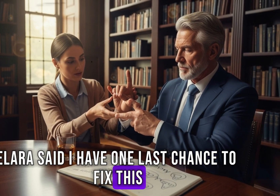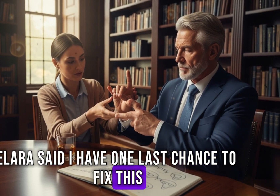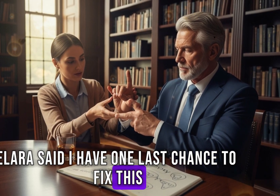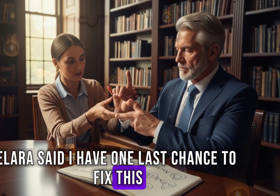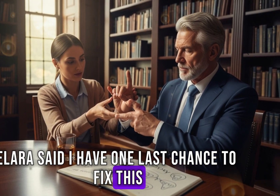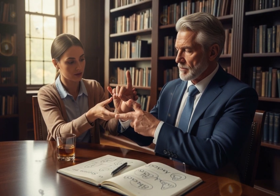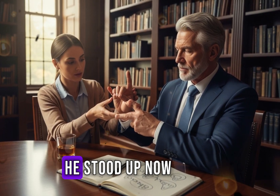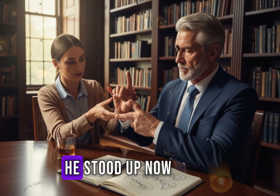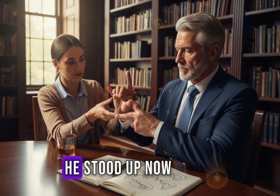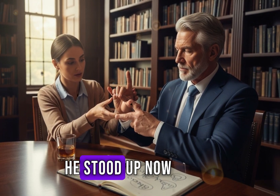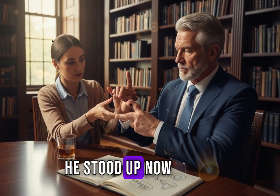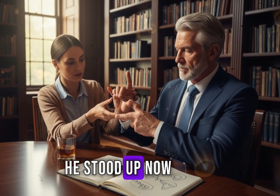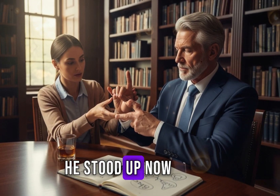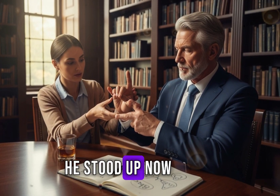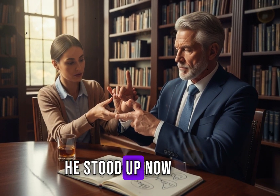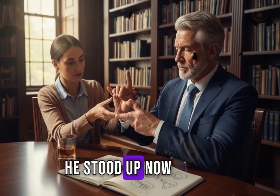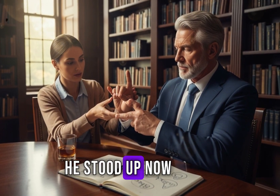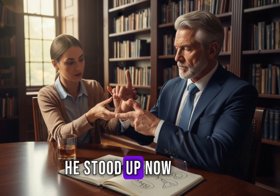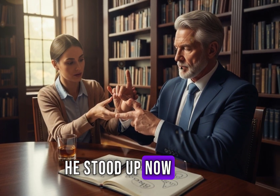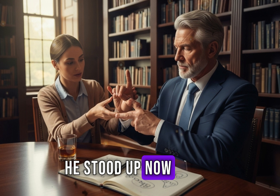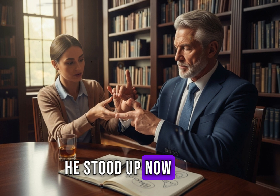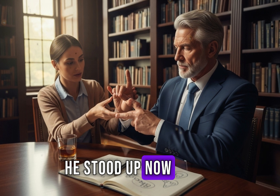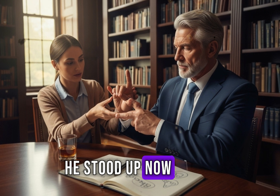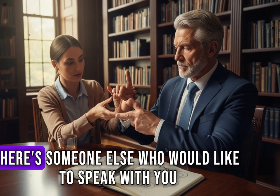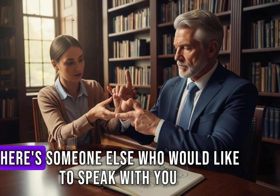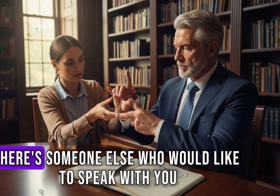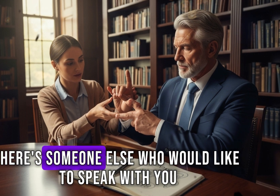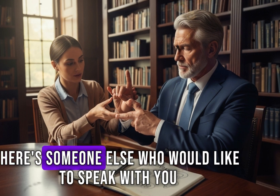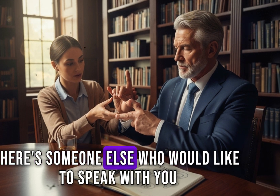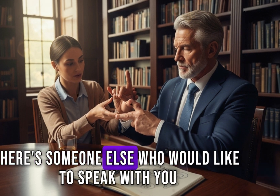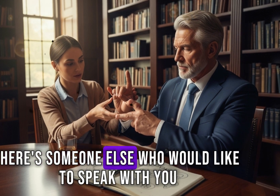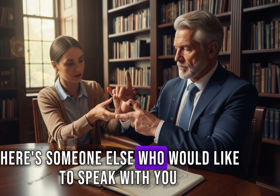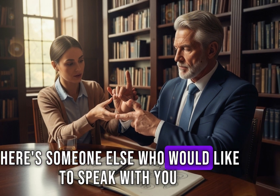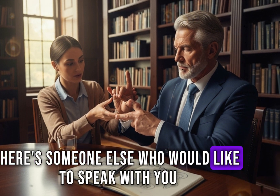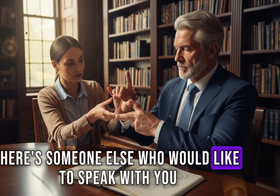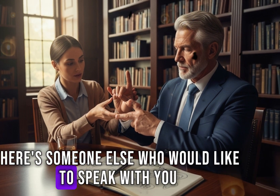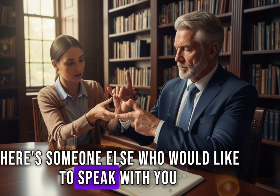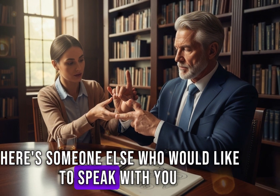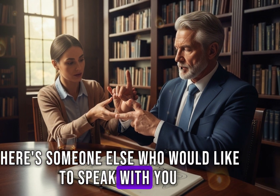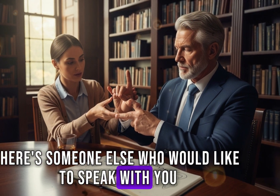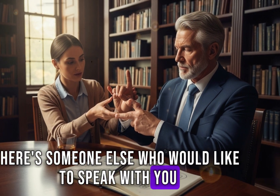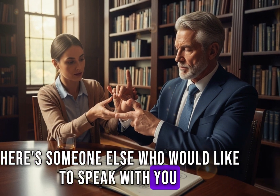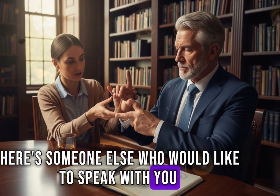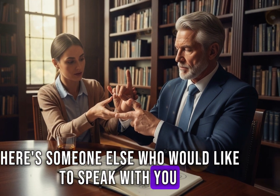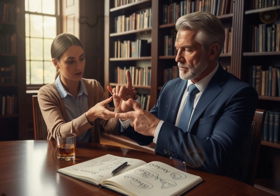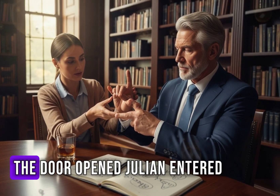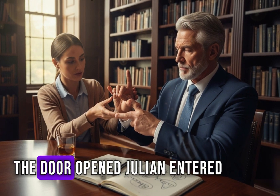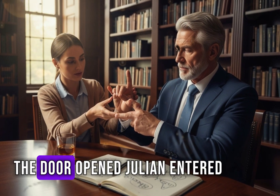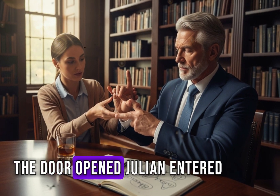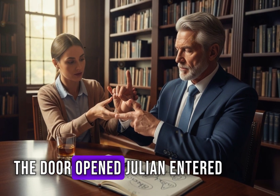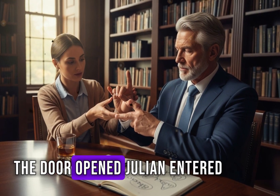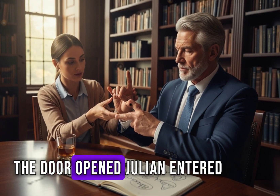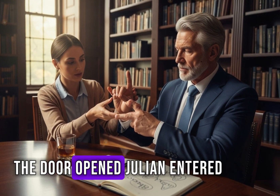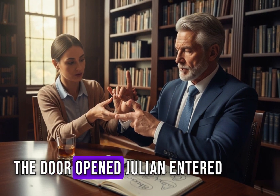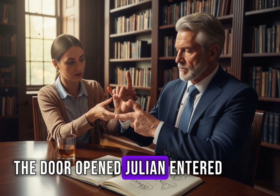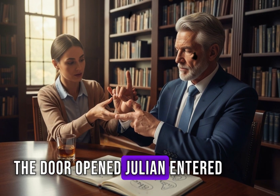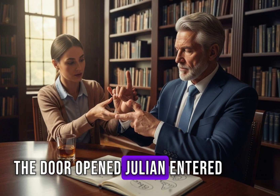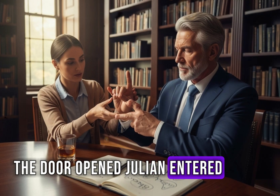this. He stood up. Now, there's someone else who would like to speak with you. The door opened. Julian